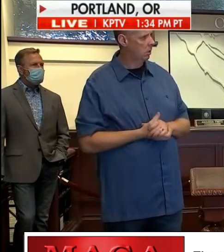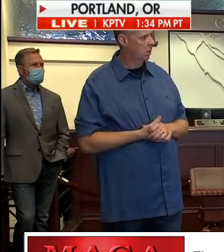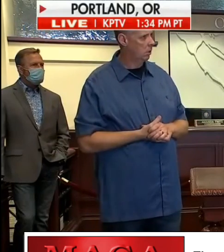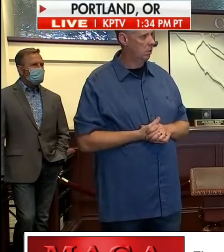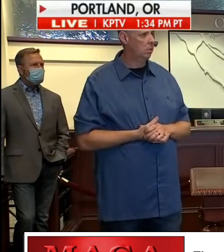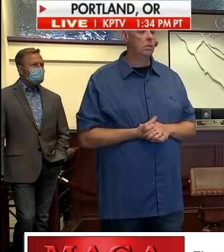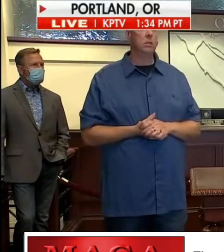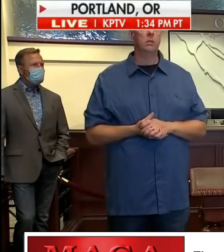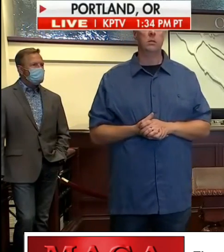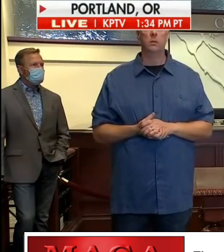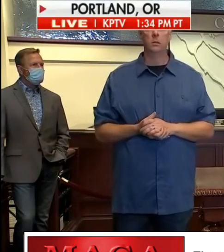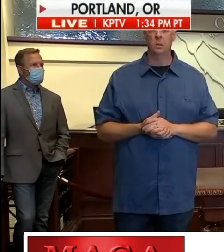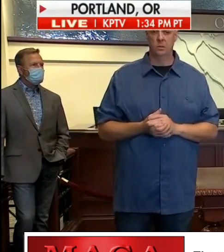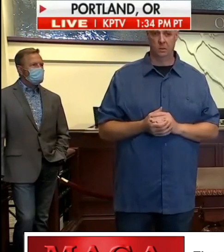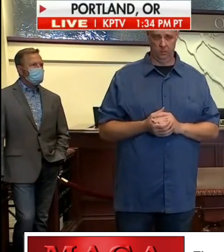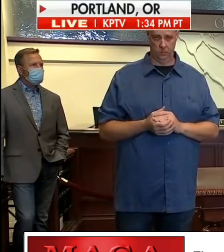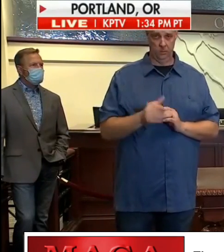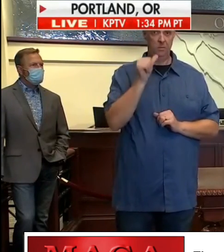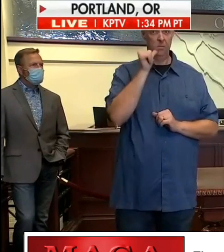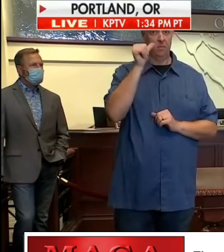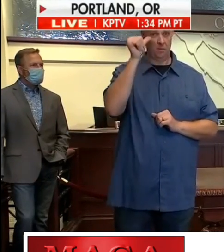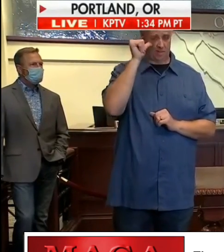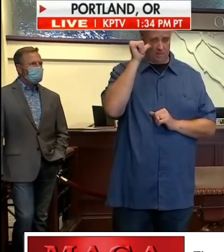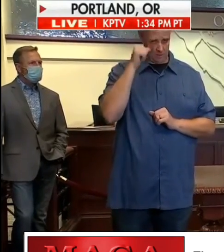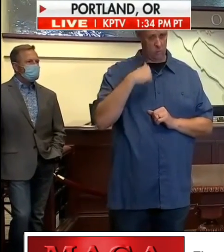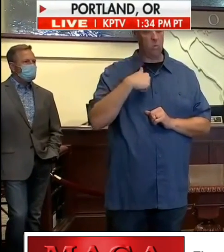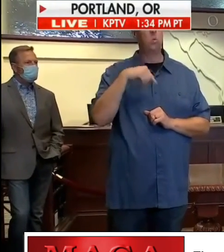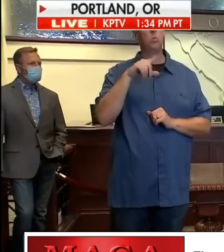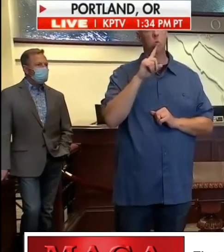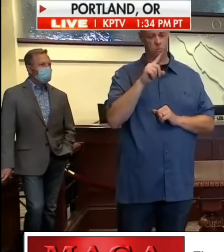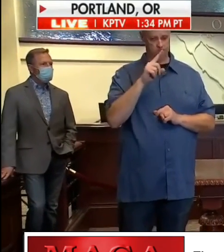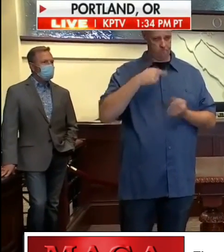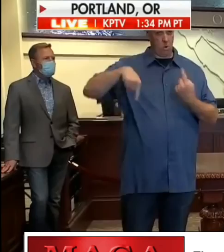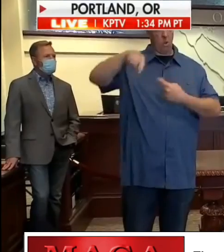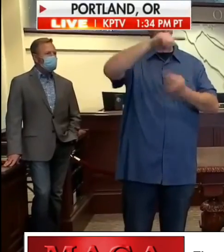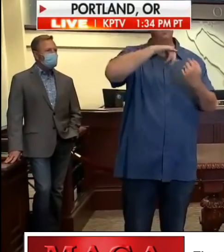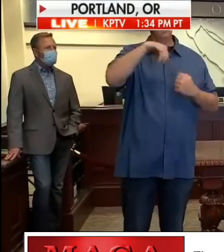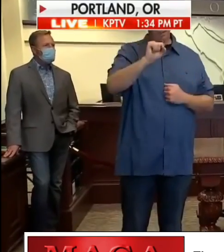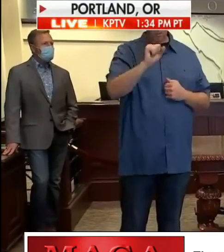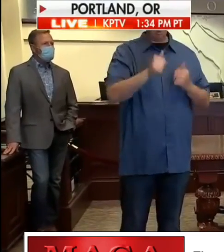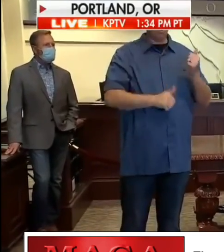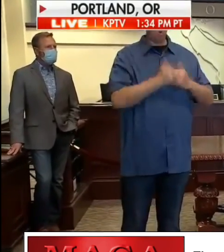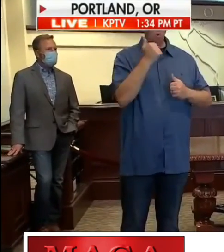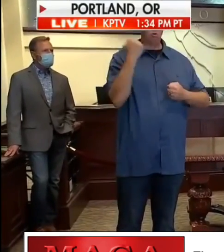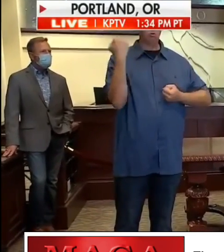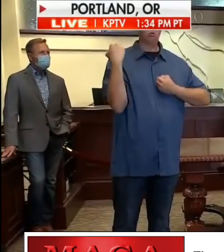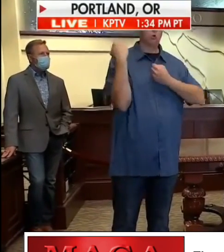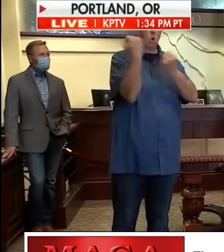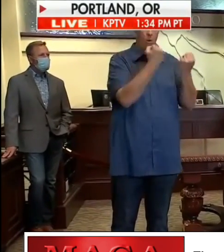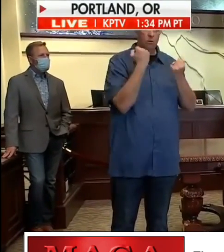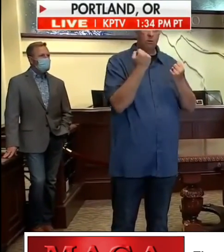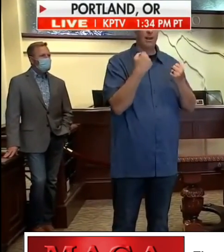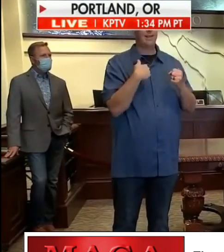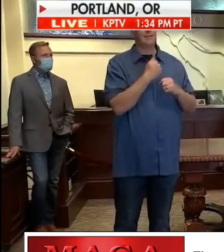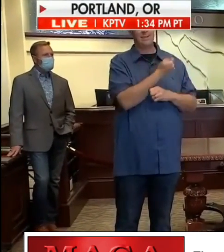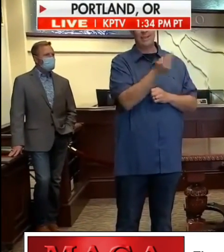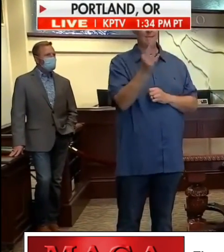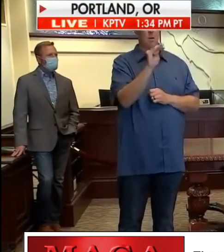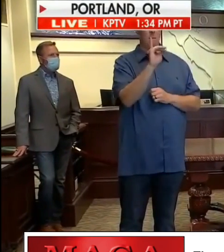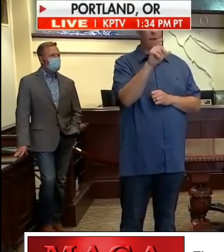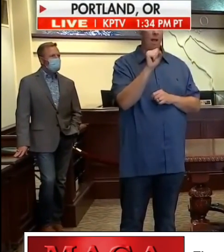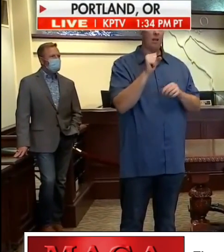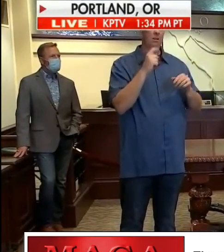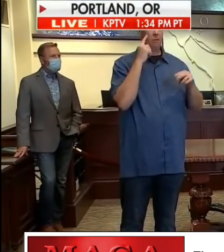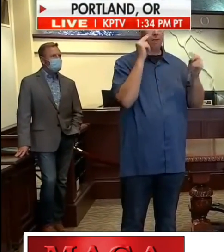We had a strong presence yesterday. Most of this activity was vehicle-borne, covering several miles on